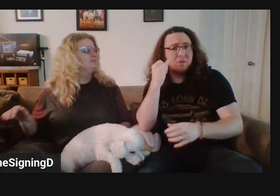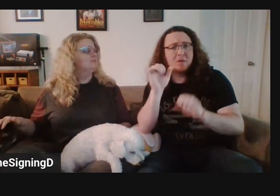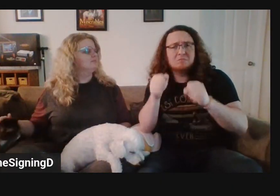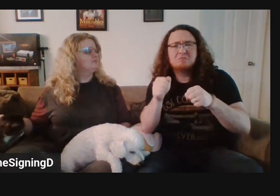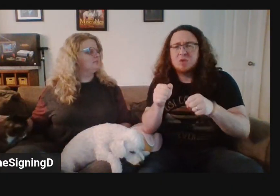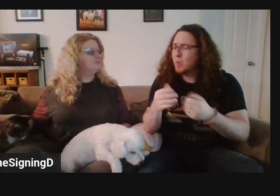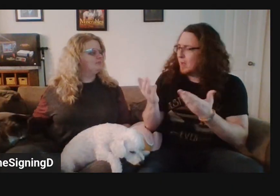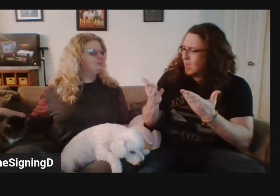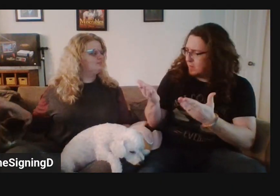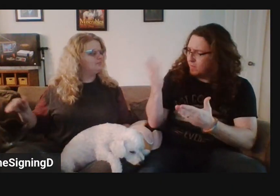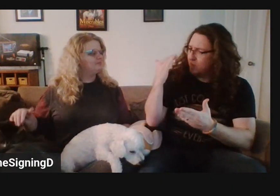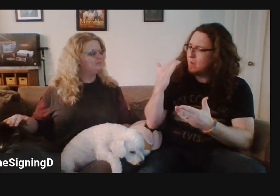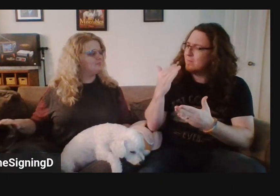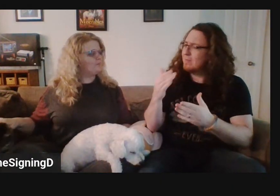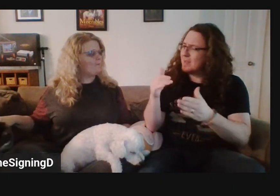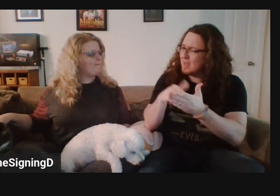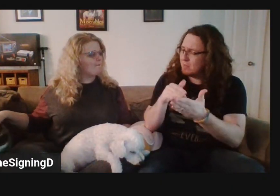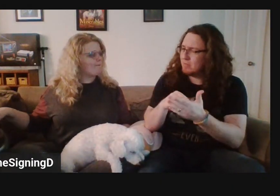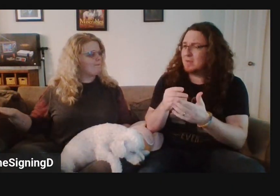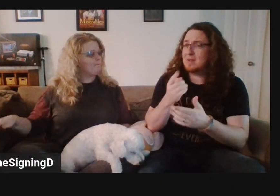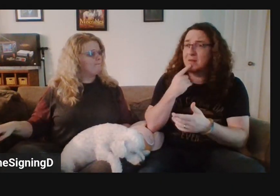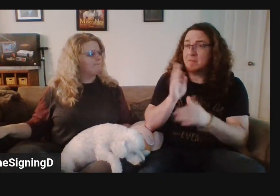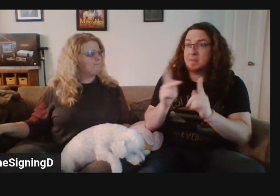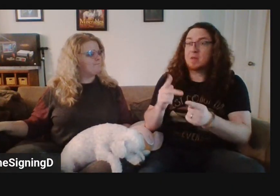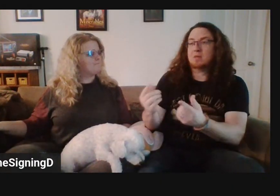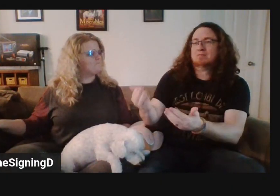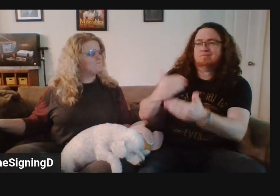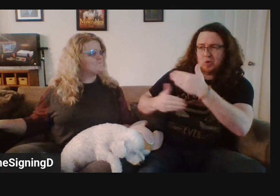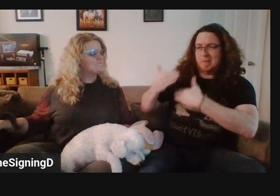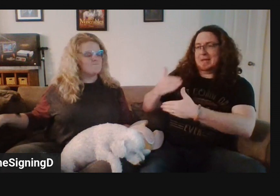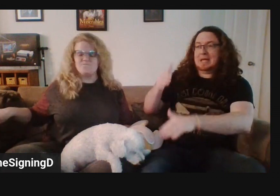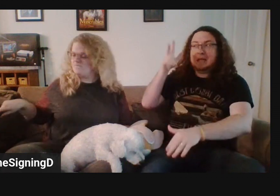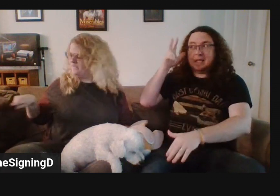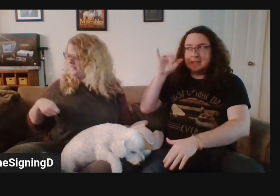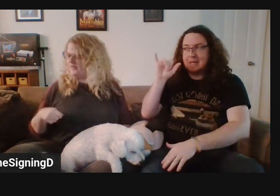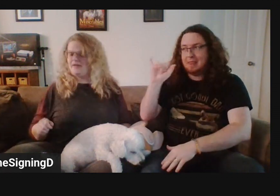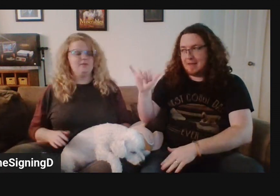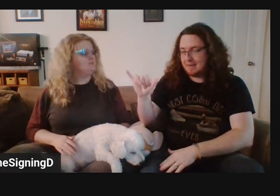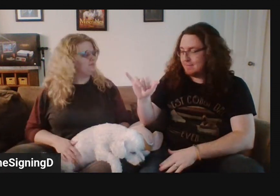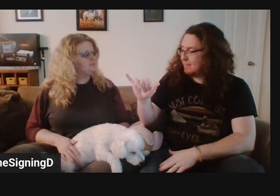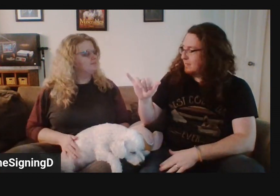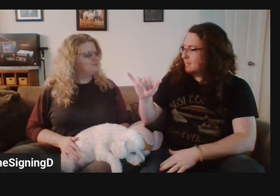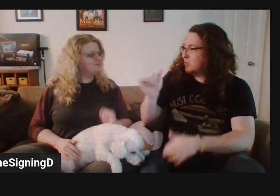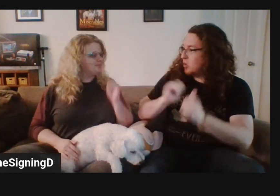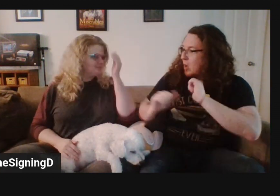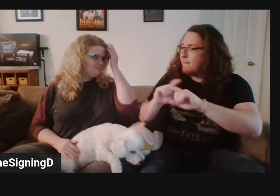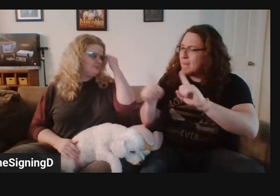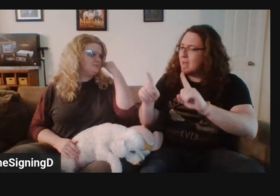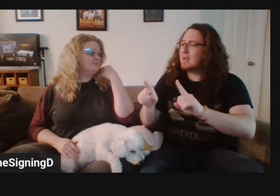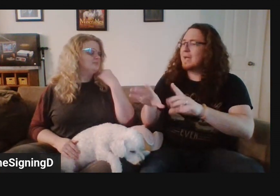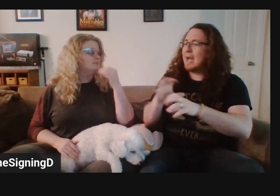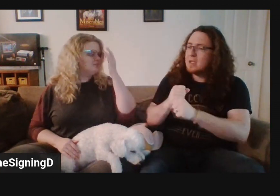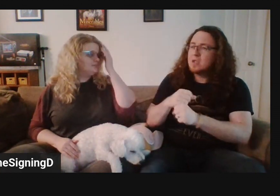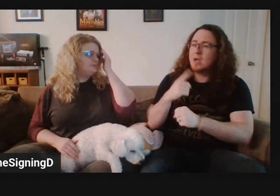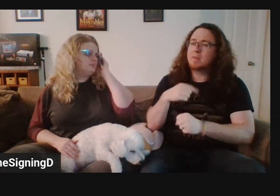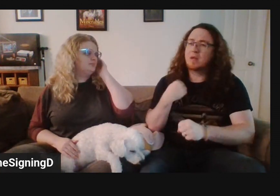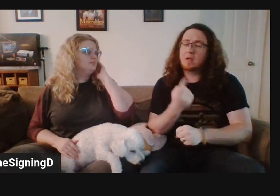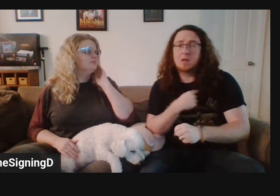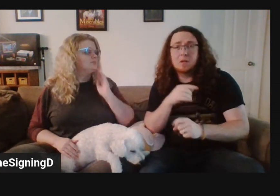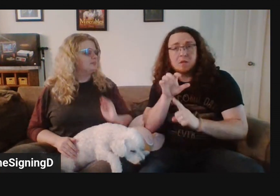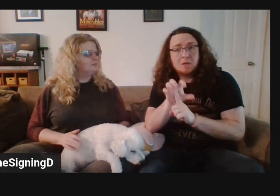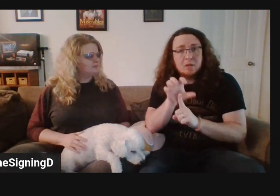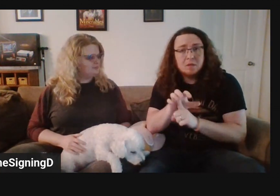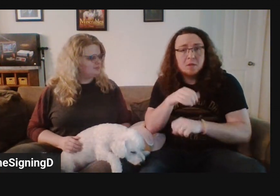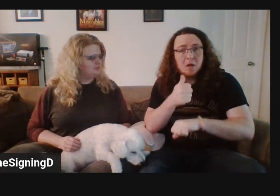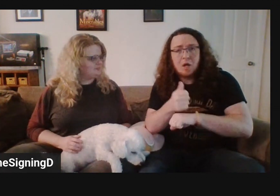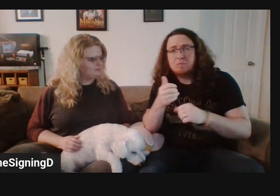you were here before, and again, we encourage anyone to go back and view or listen to that episode. But please catch up our audience on